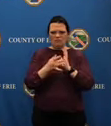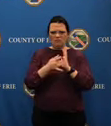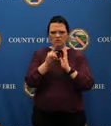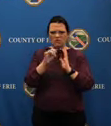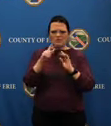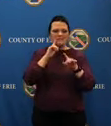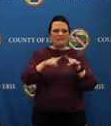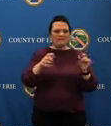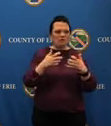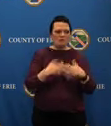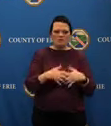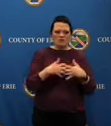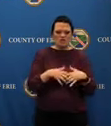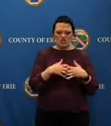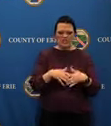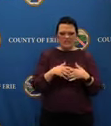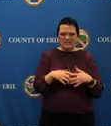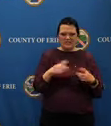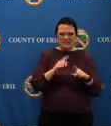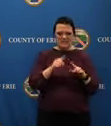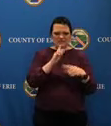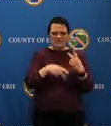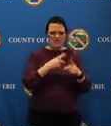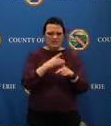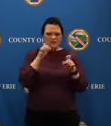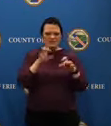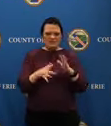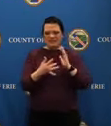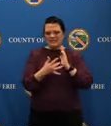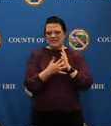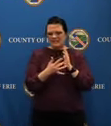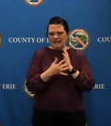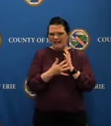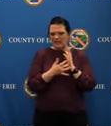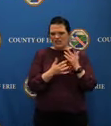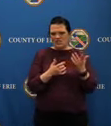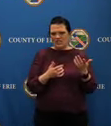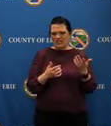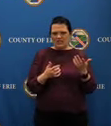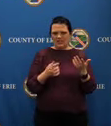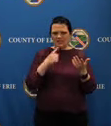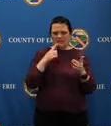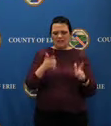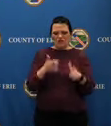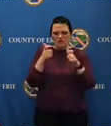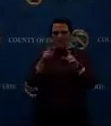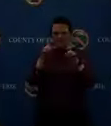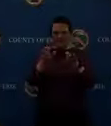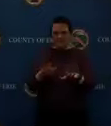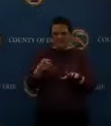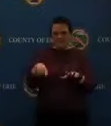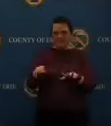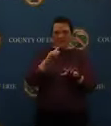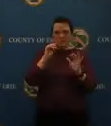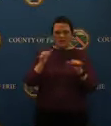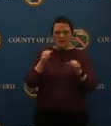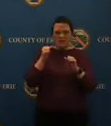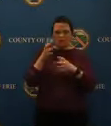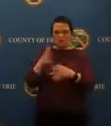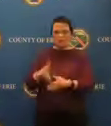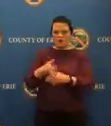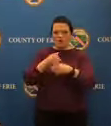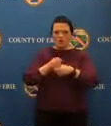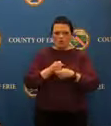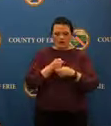different machine too. It's a different type of testing technology. It's a rapid test that they were able to acquire